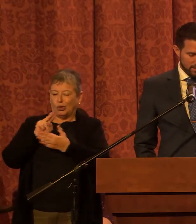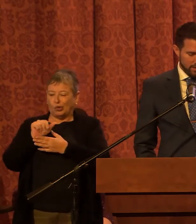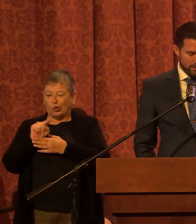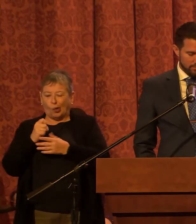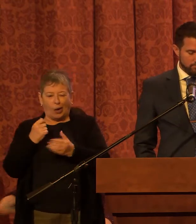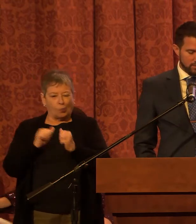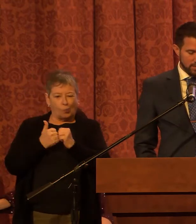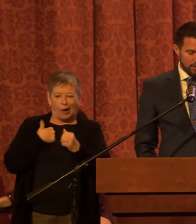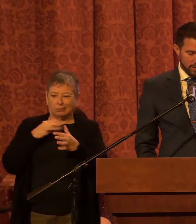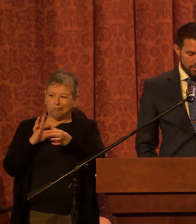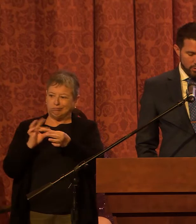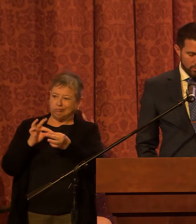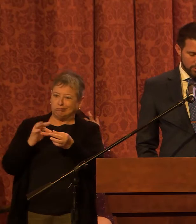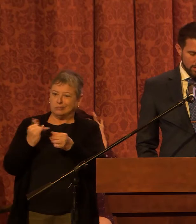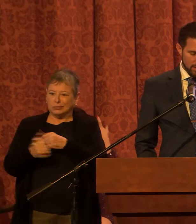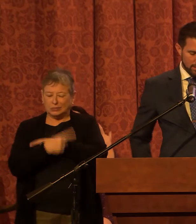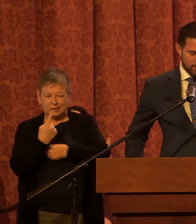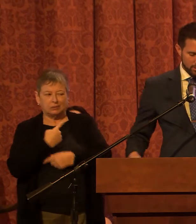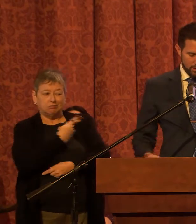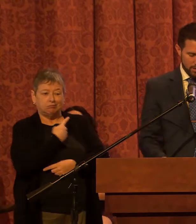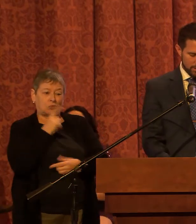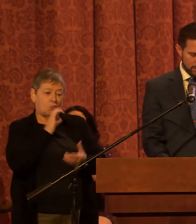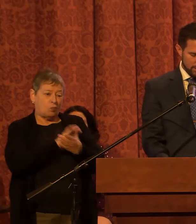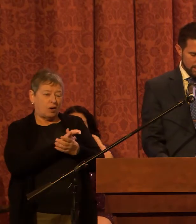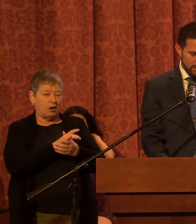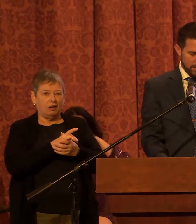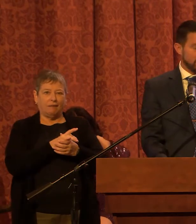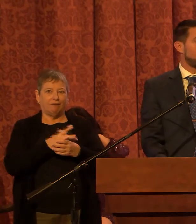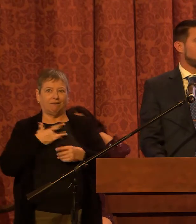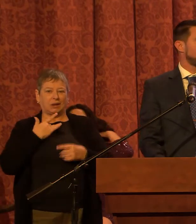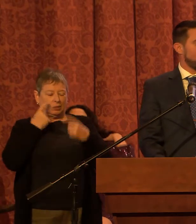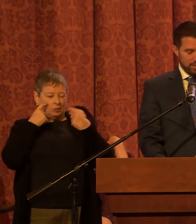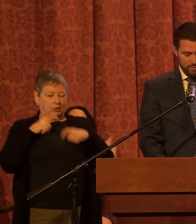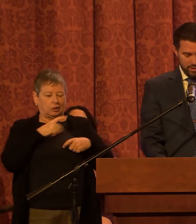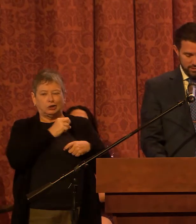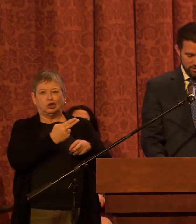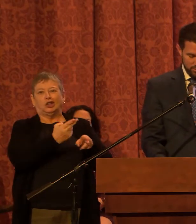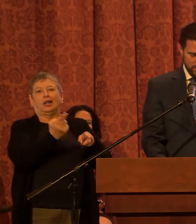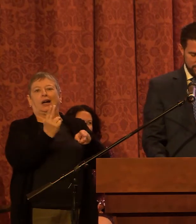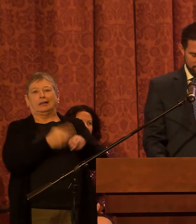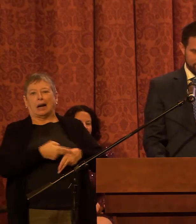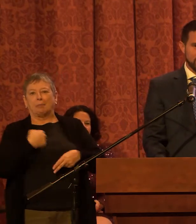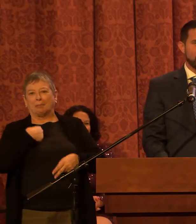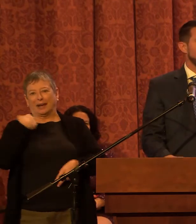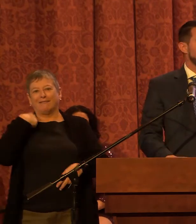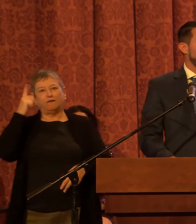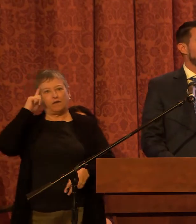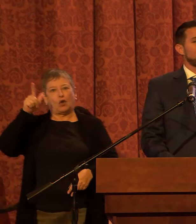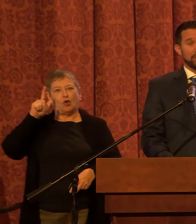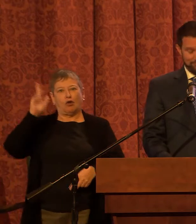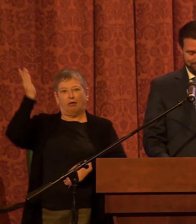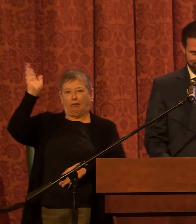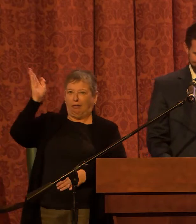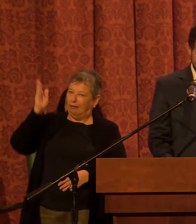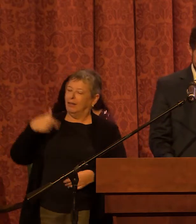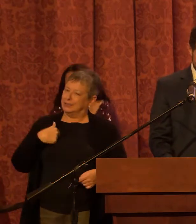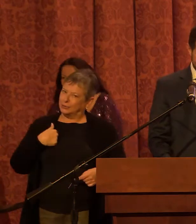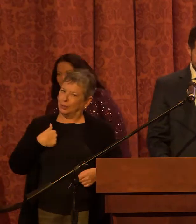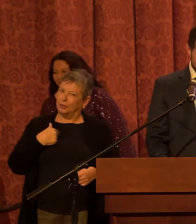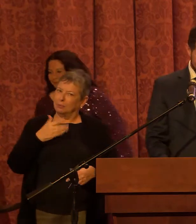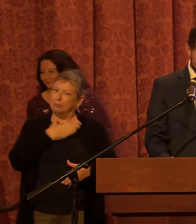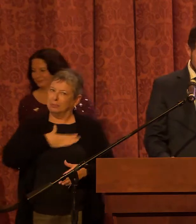today, Danielle and I both had tears in our eyes, and she quickly nominated me to do the speaking. So please bear with me.